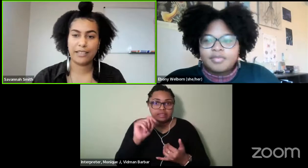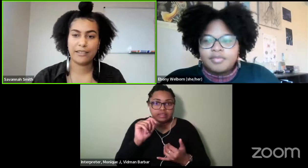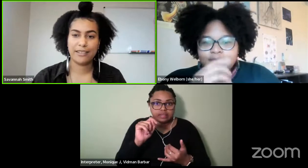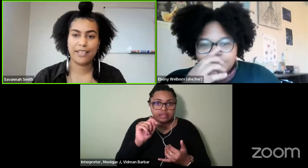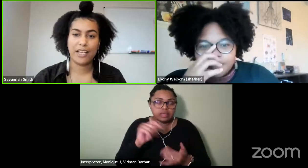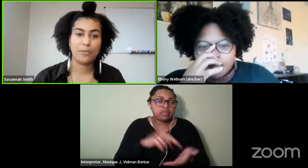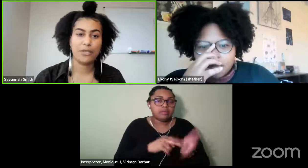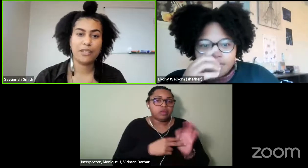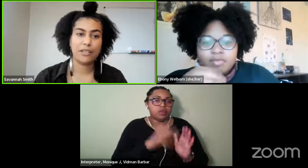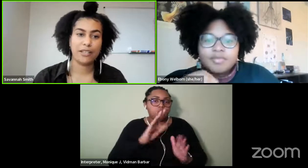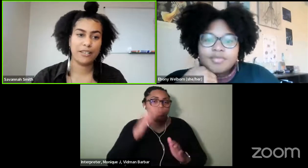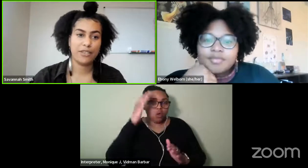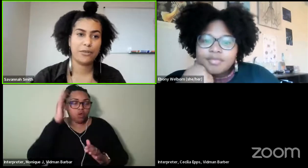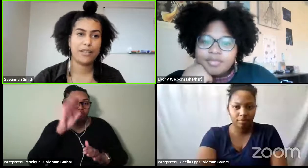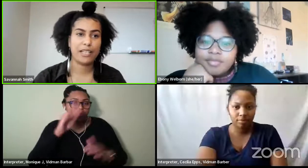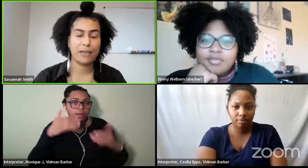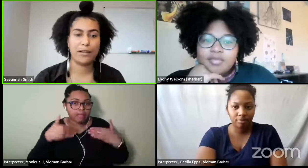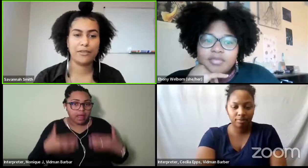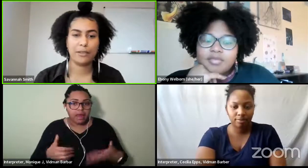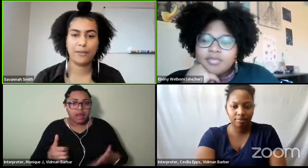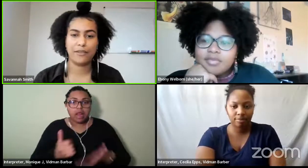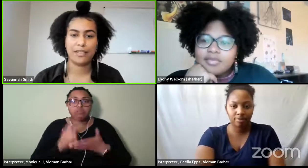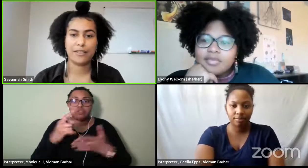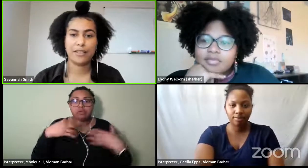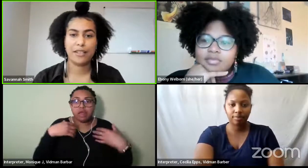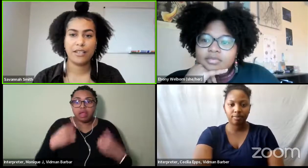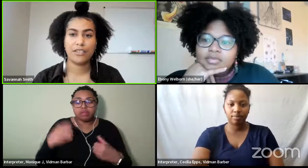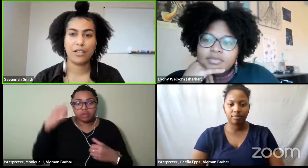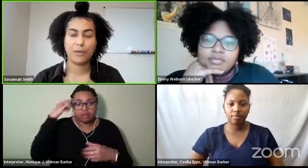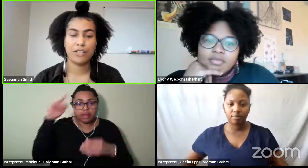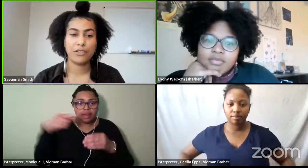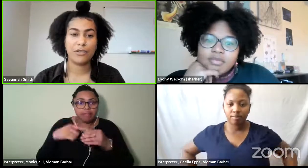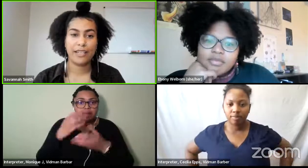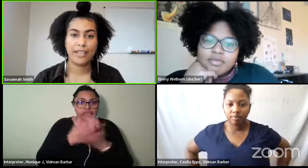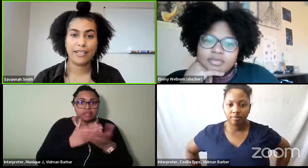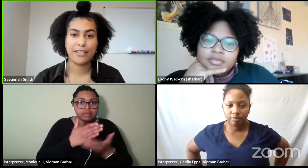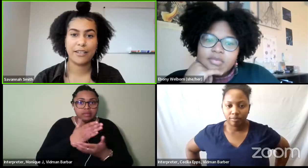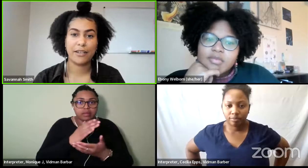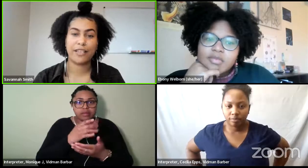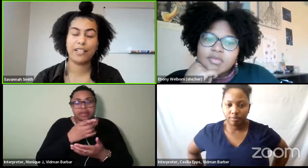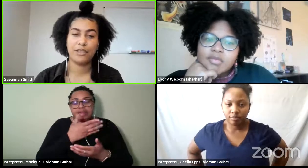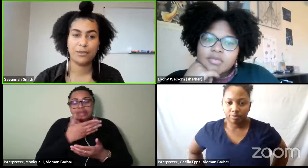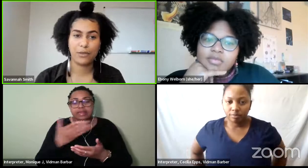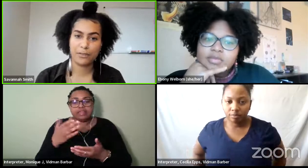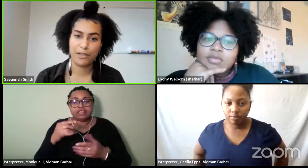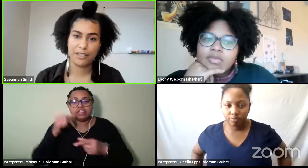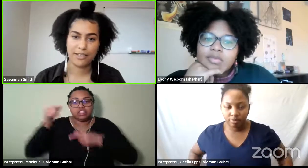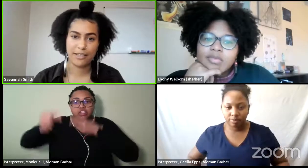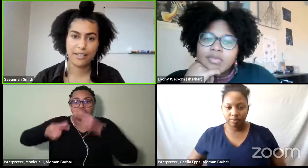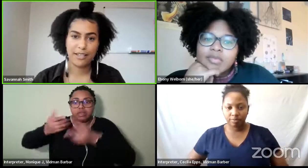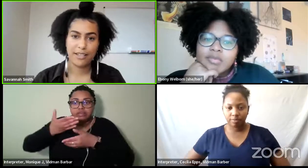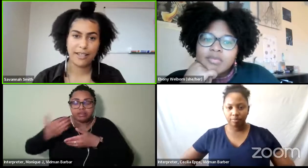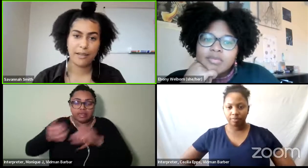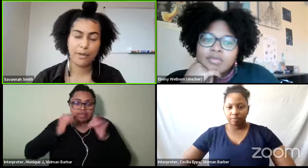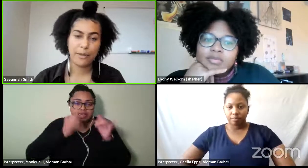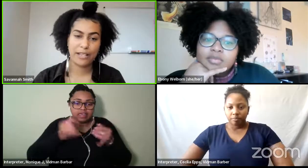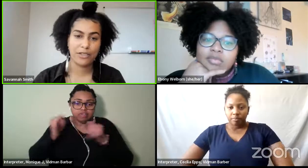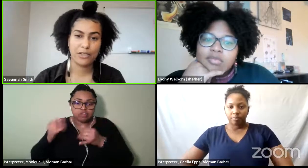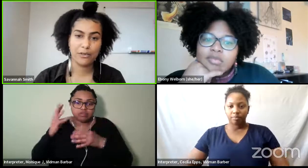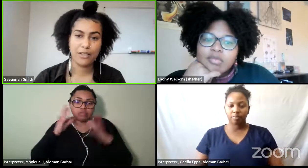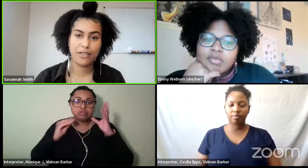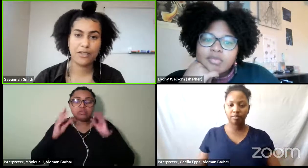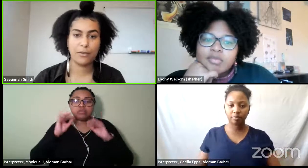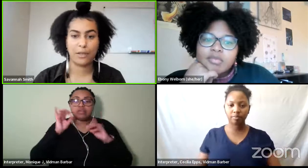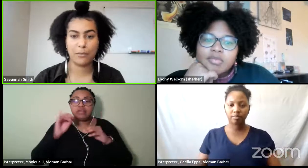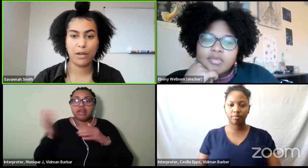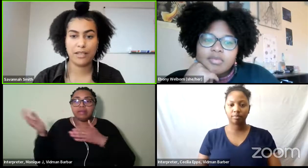your body helps you heal. And so thinking about some of these generational things and individual experiences that have been passed